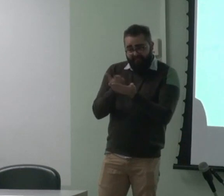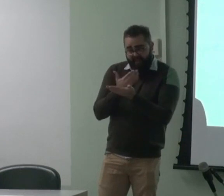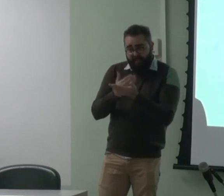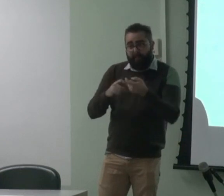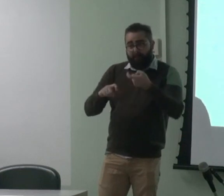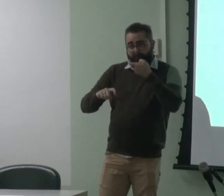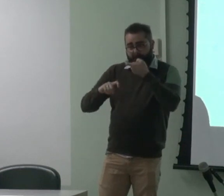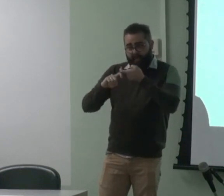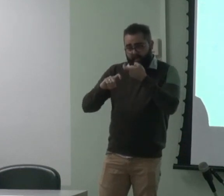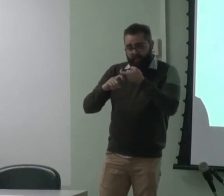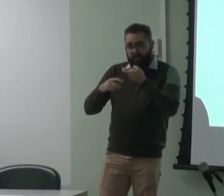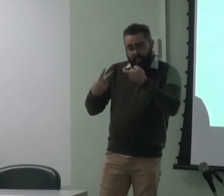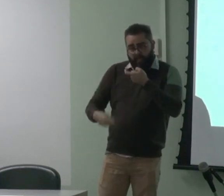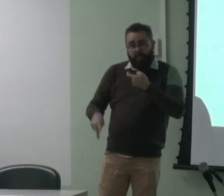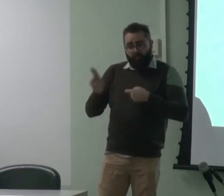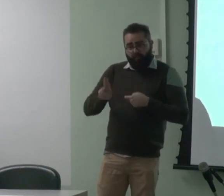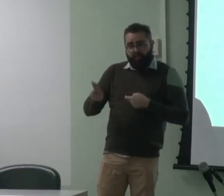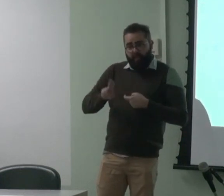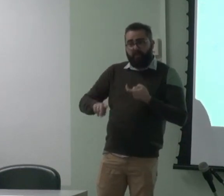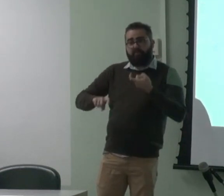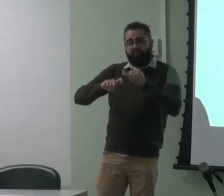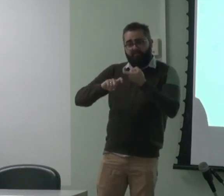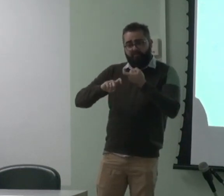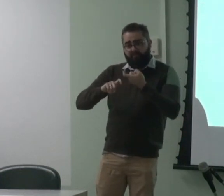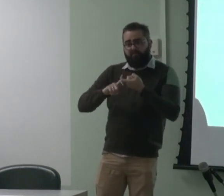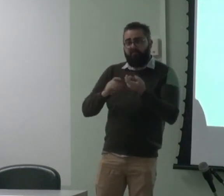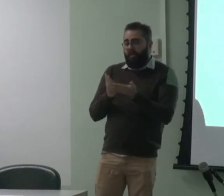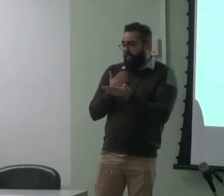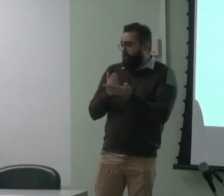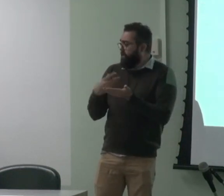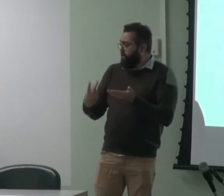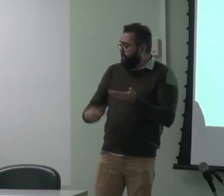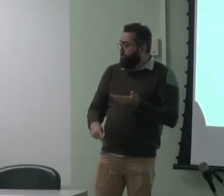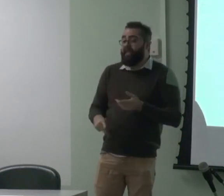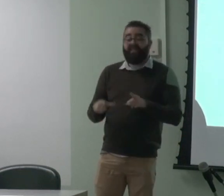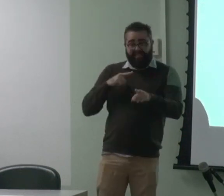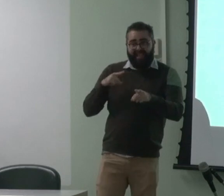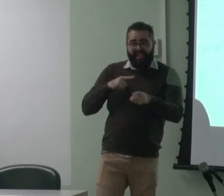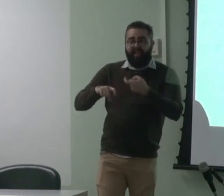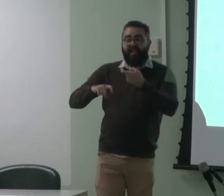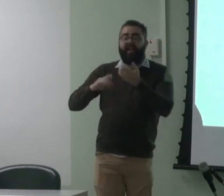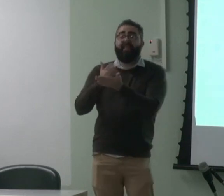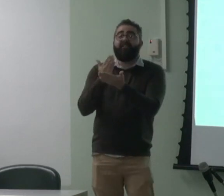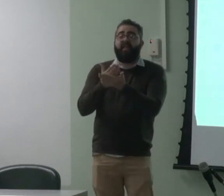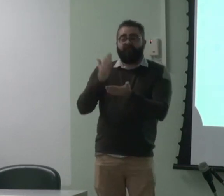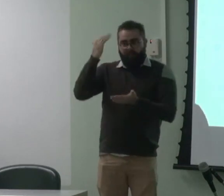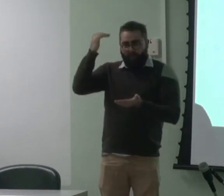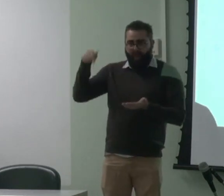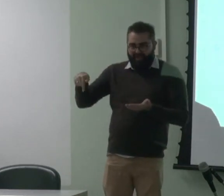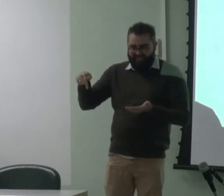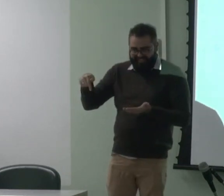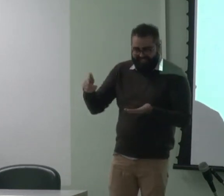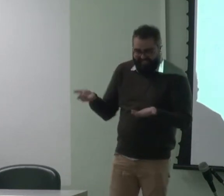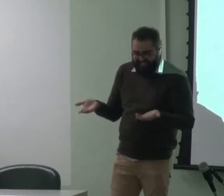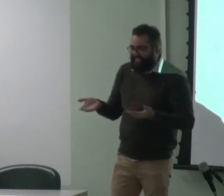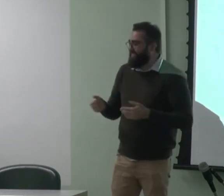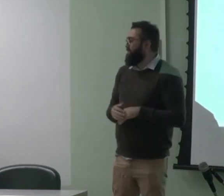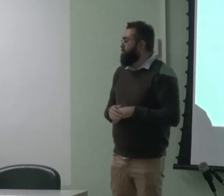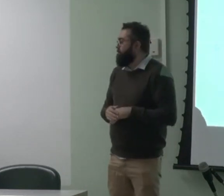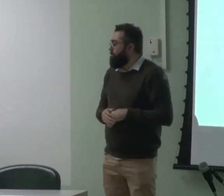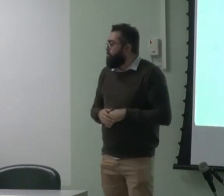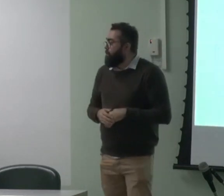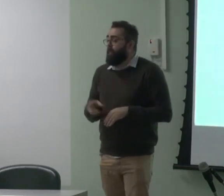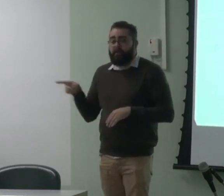some errors are not ruled out in the validator, but they are